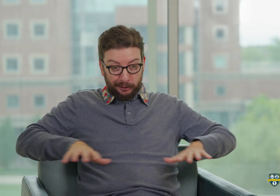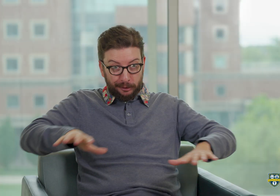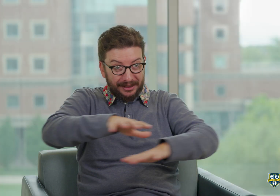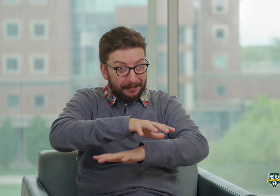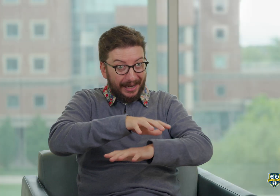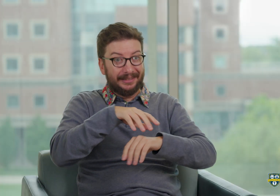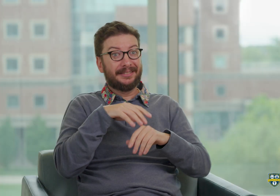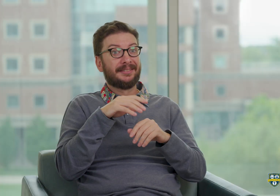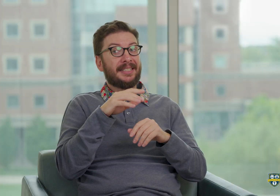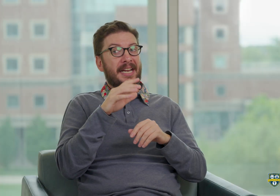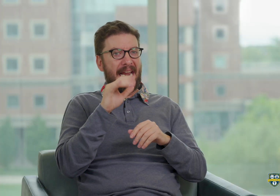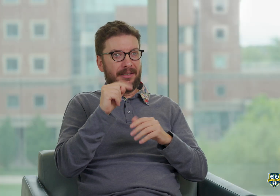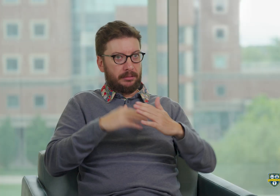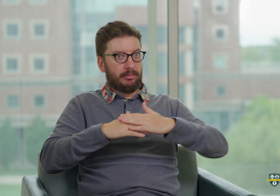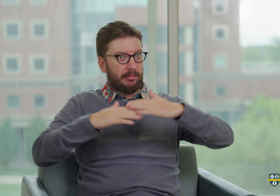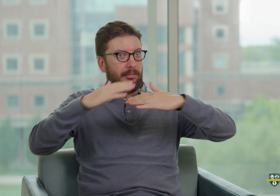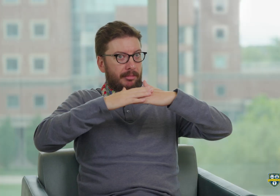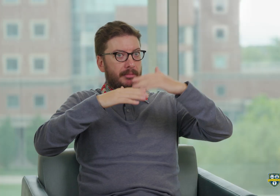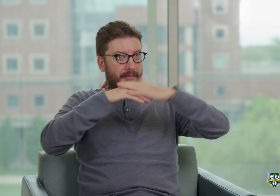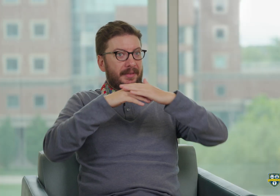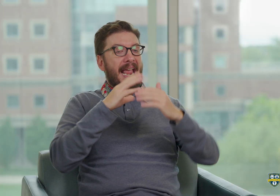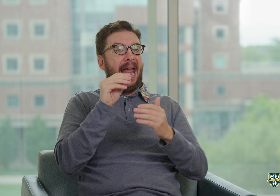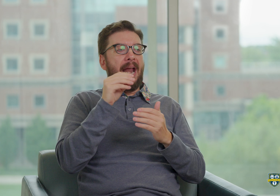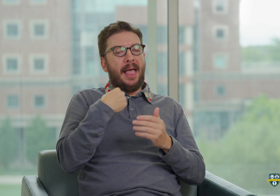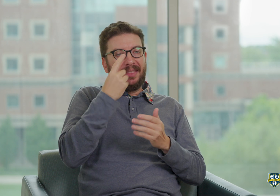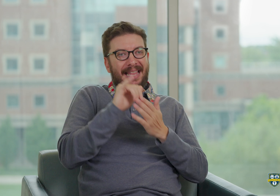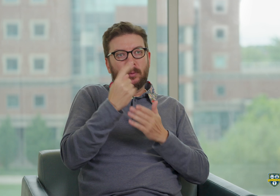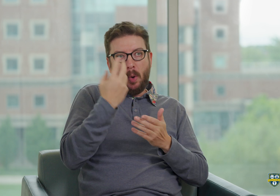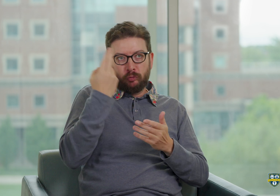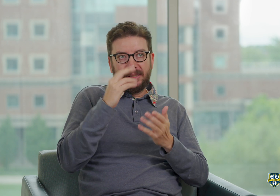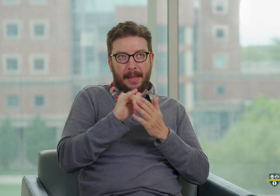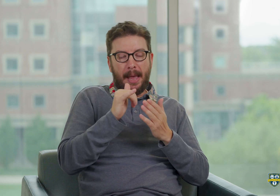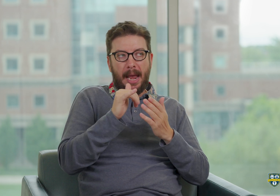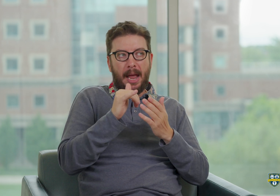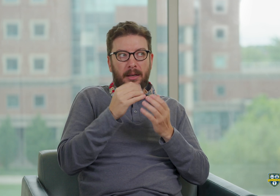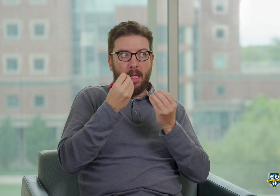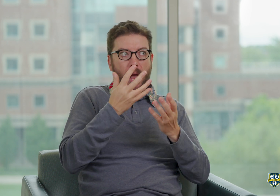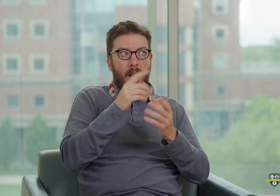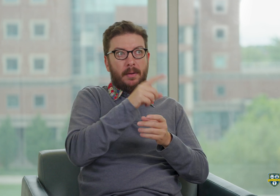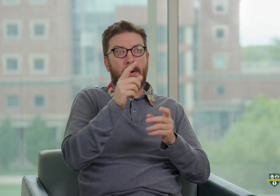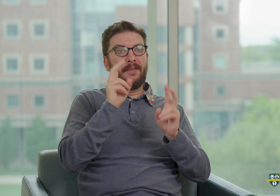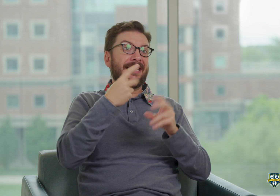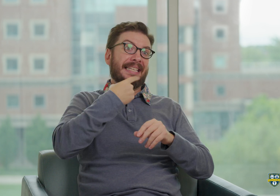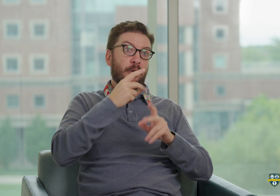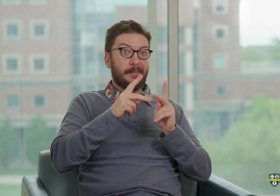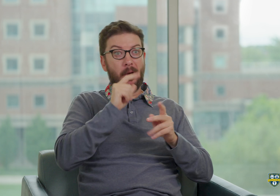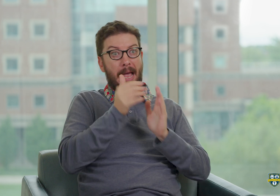and complex facial expressions. It's deeply layered with structure and meaning. I think that complexity is one